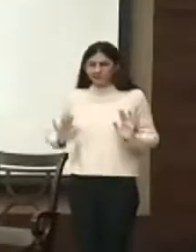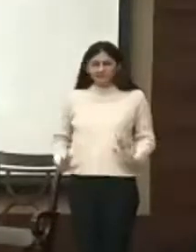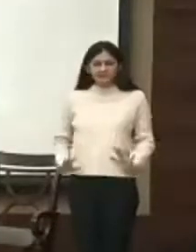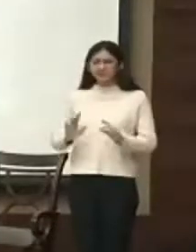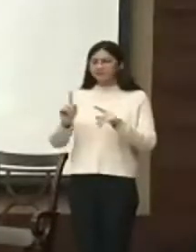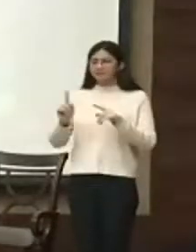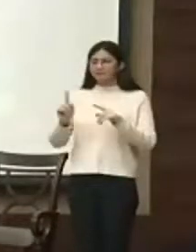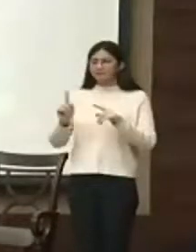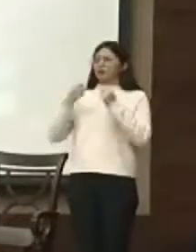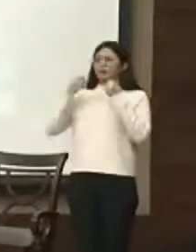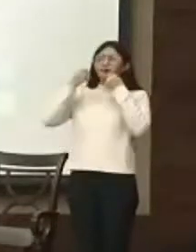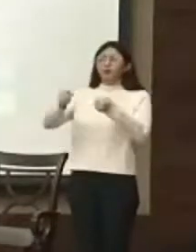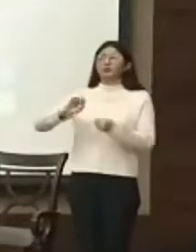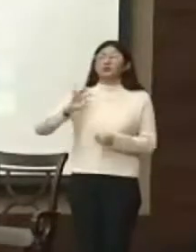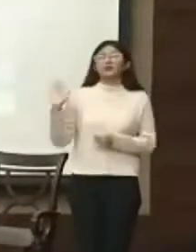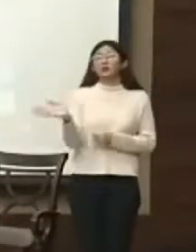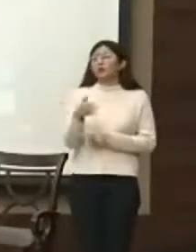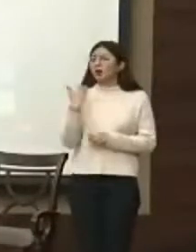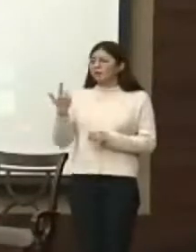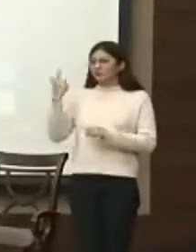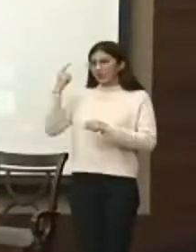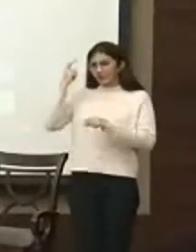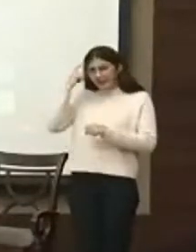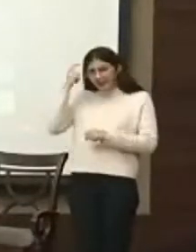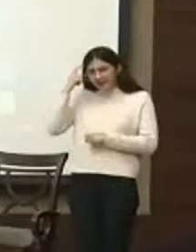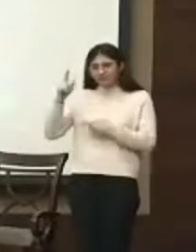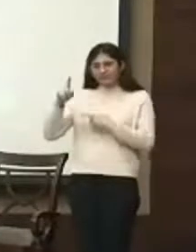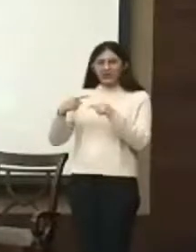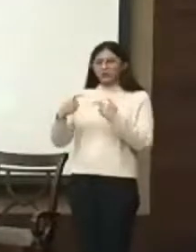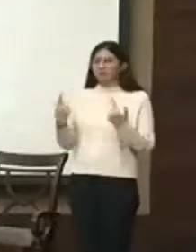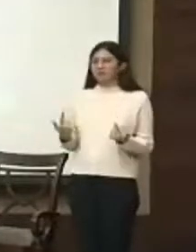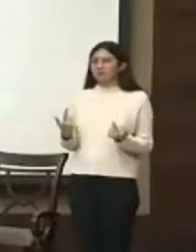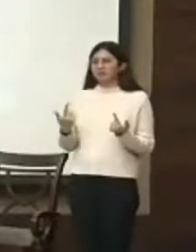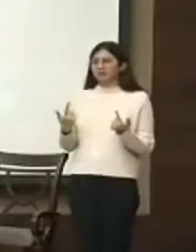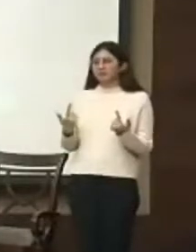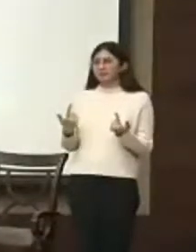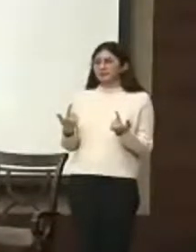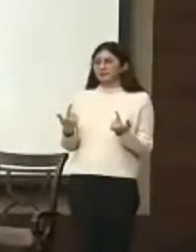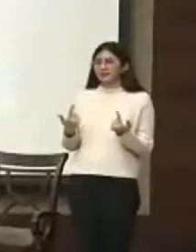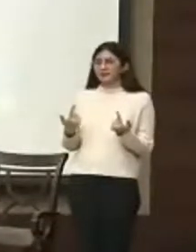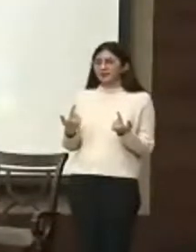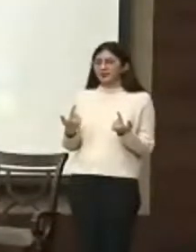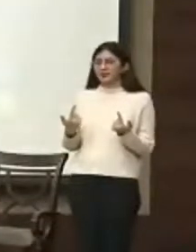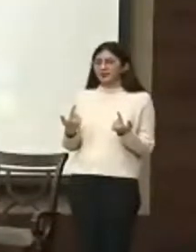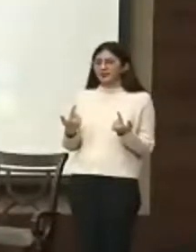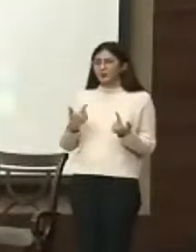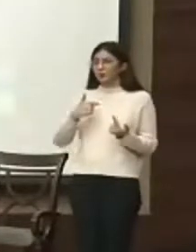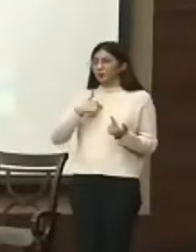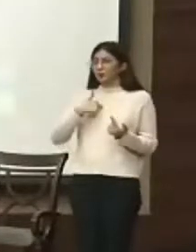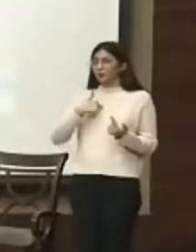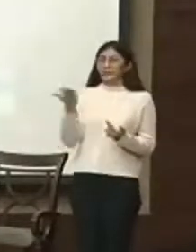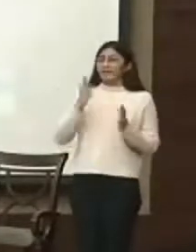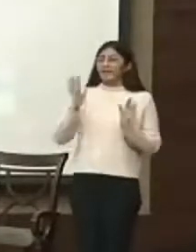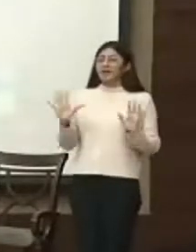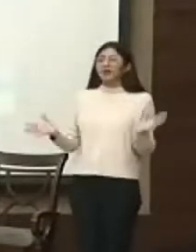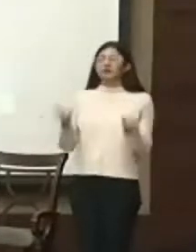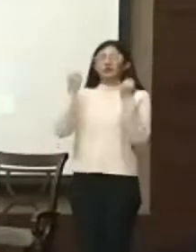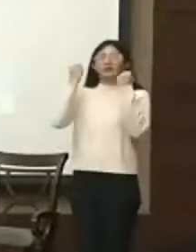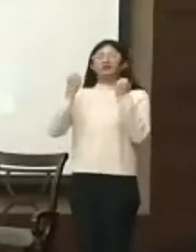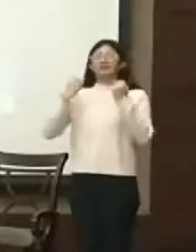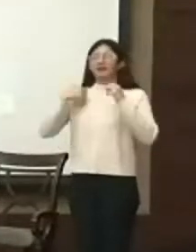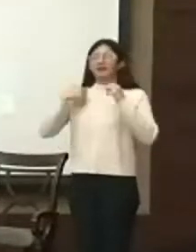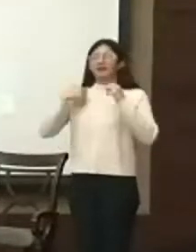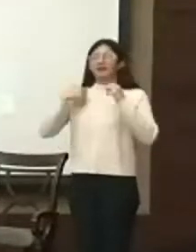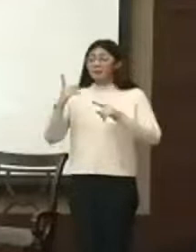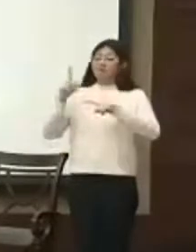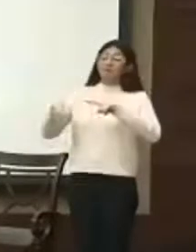forcing everyone to think hard on how much we've achieved and how much more